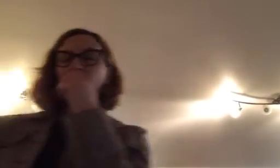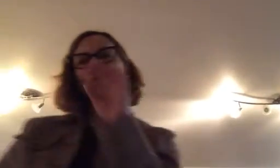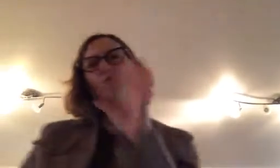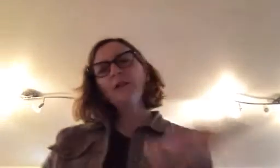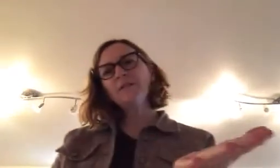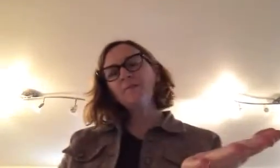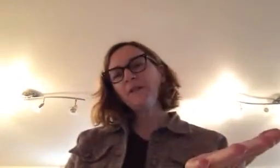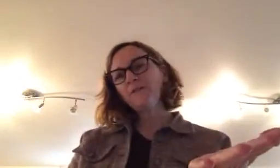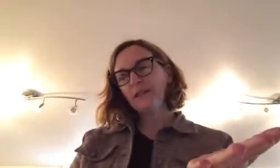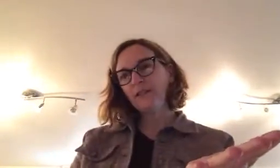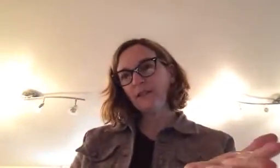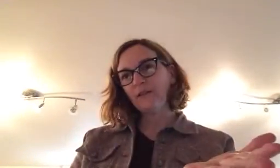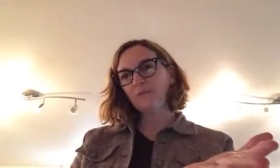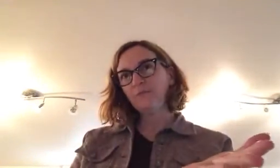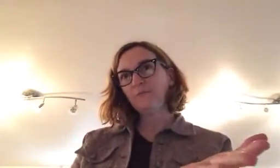So what is the big effect here?